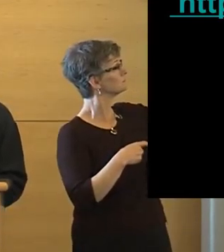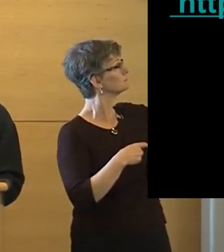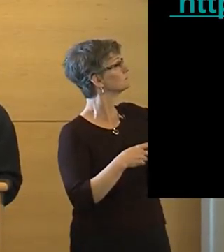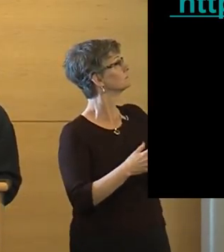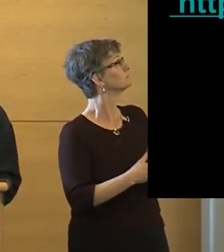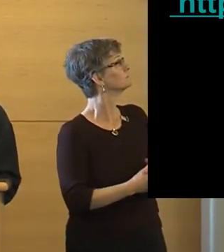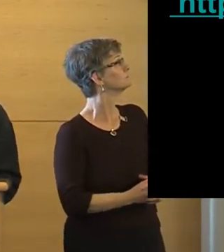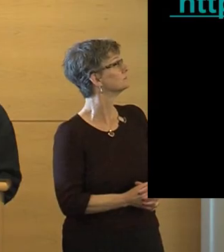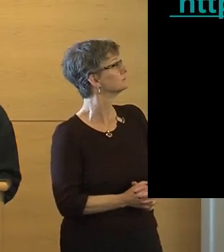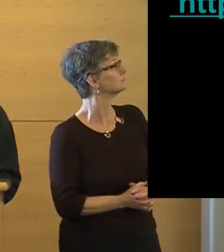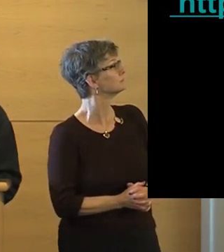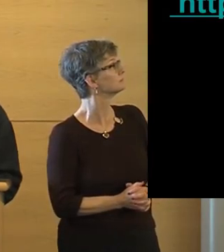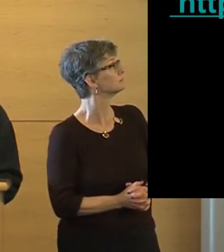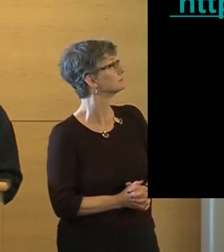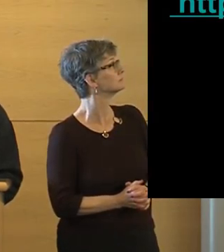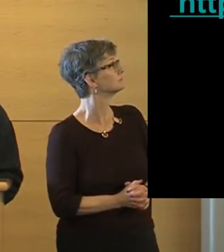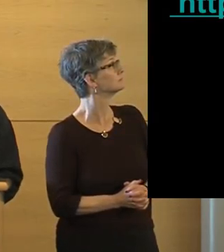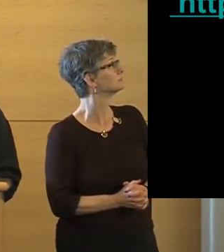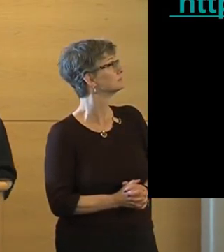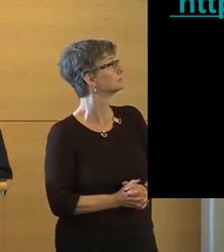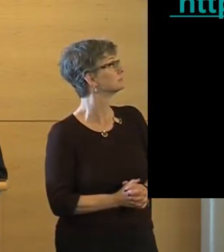up. And so that is at